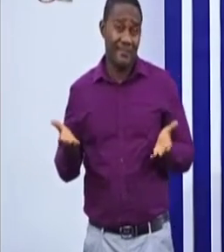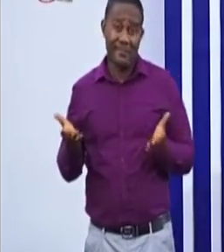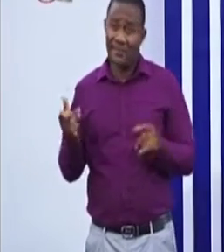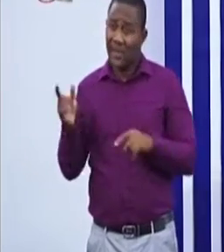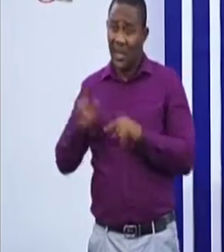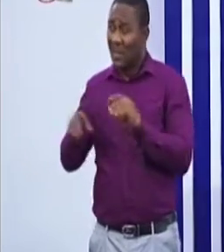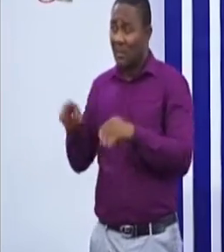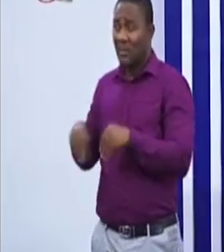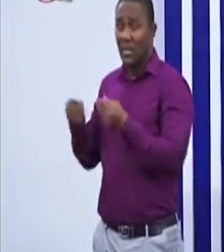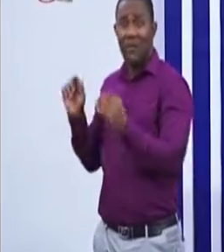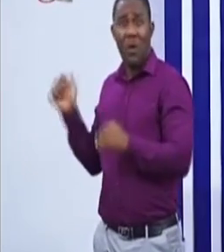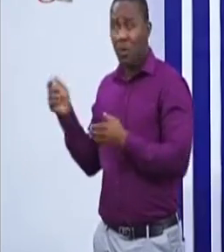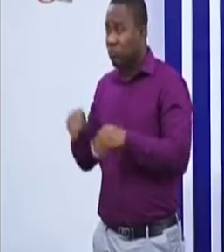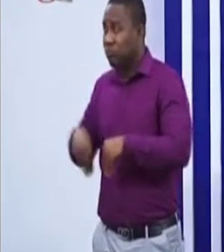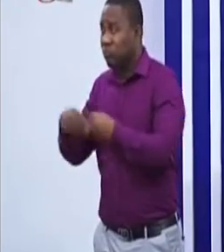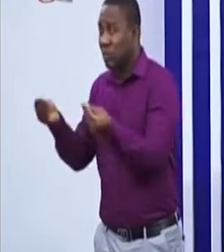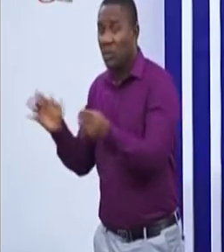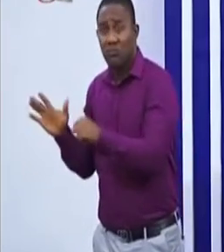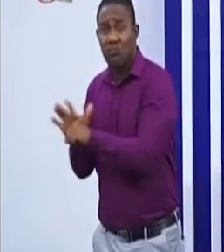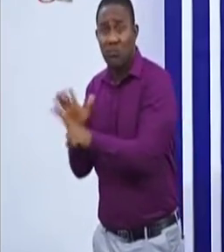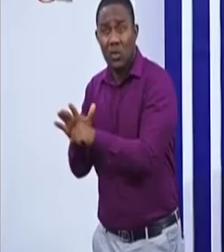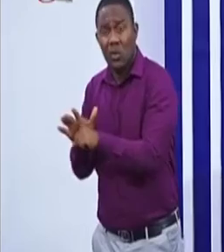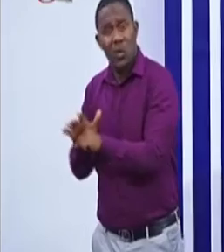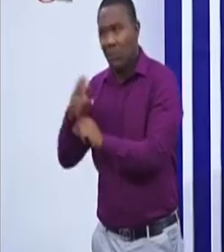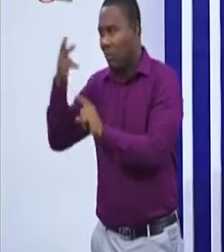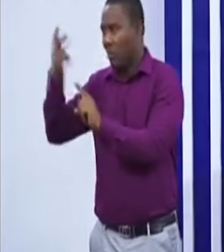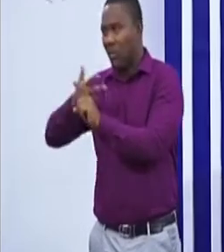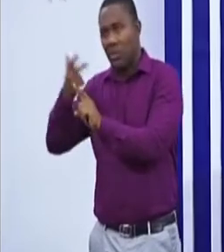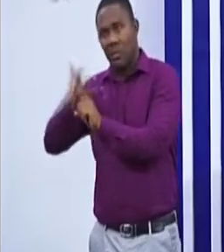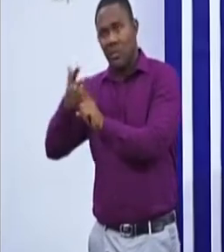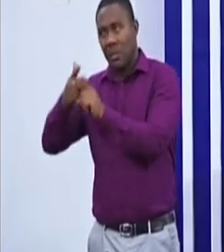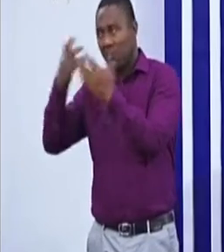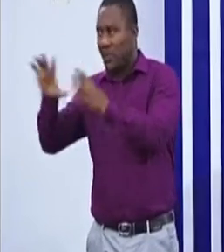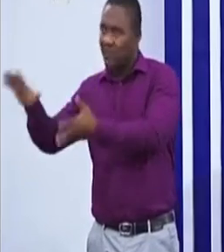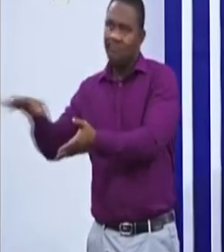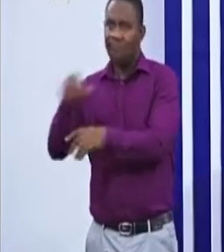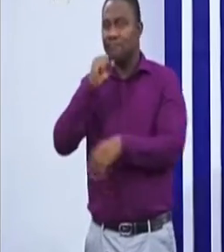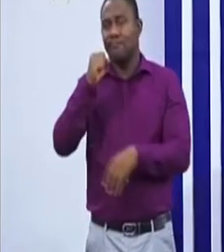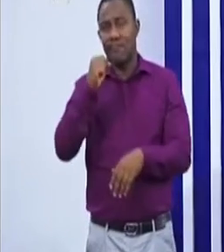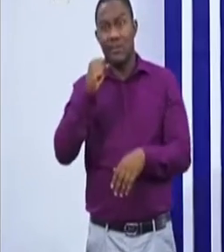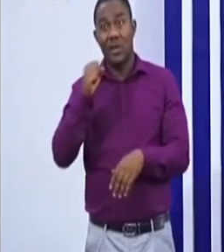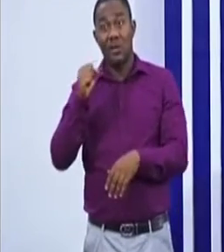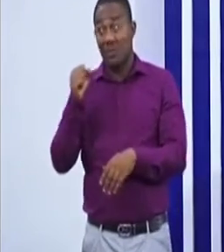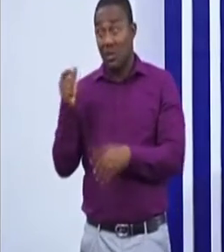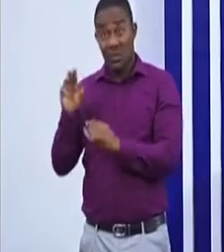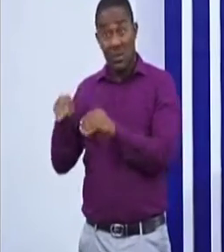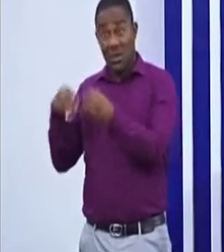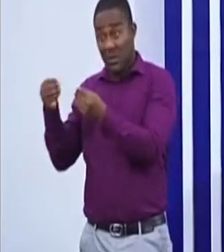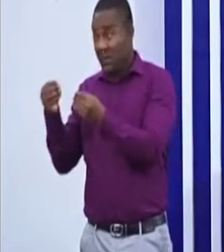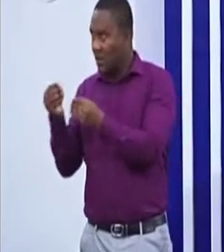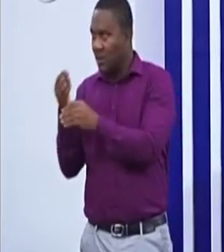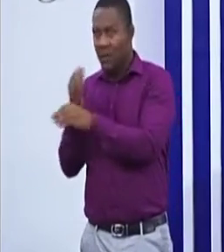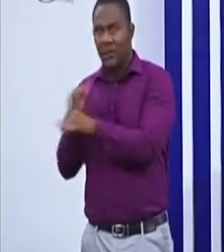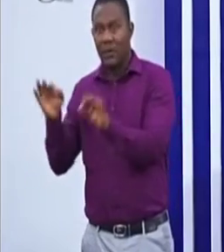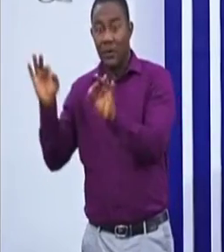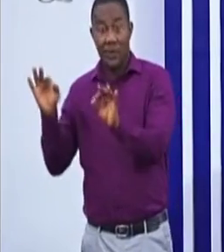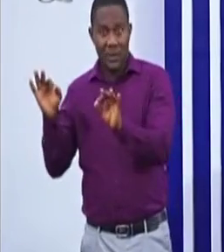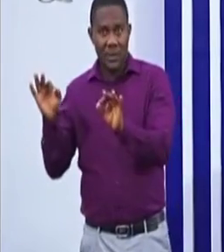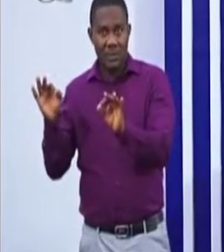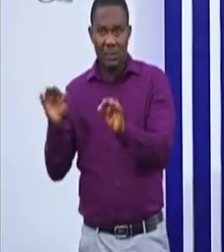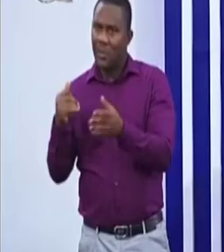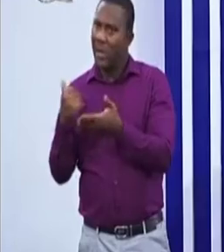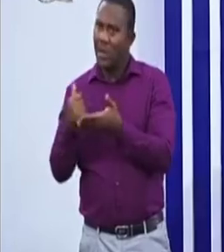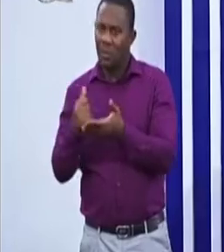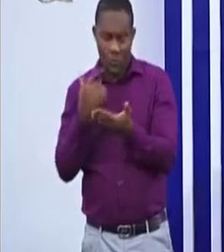them permanently. So they've been giving it to use for the next 3 months for free, and hopefully that would help